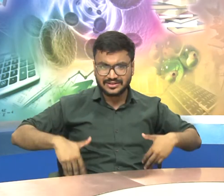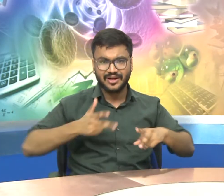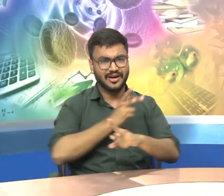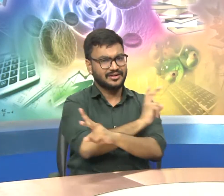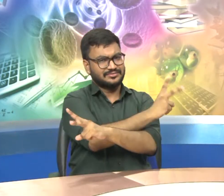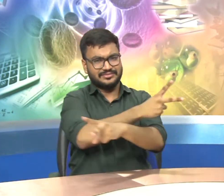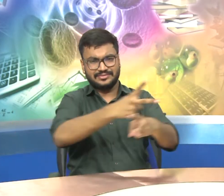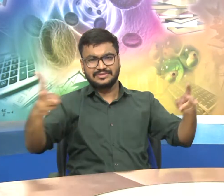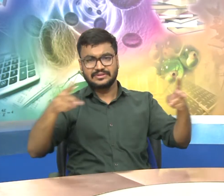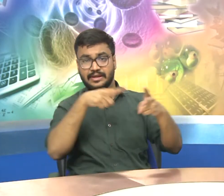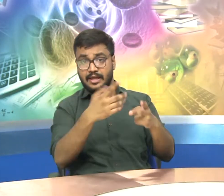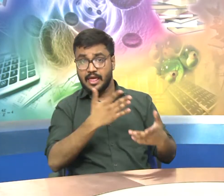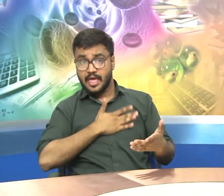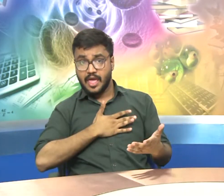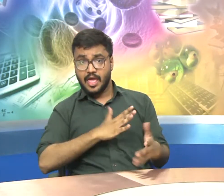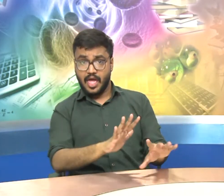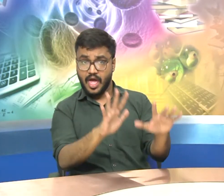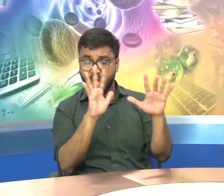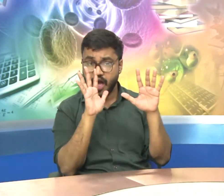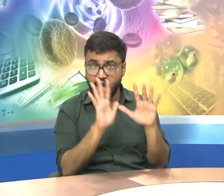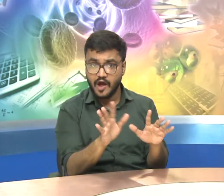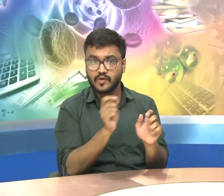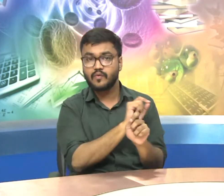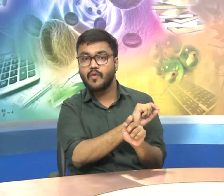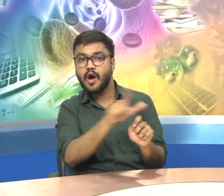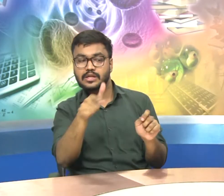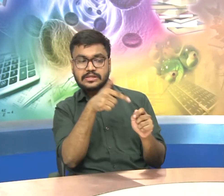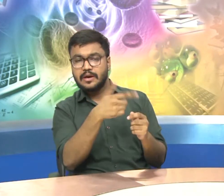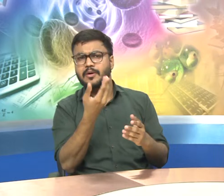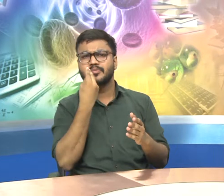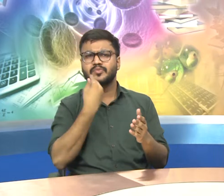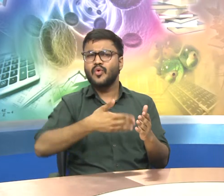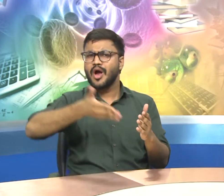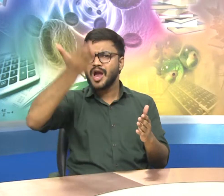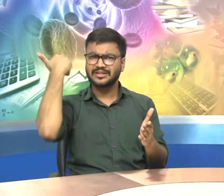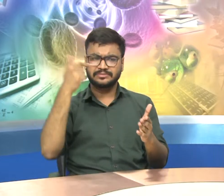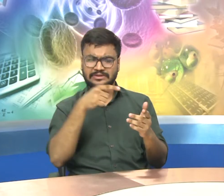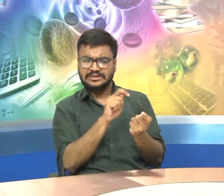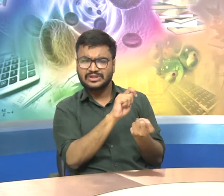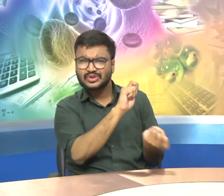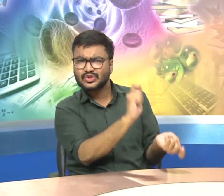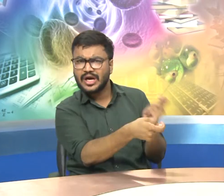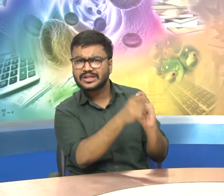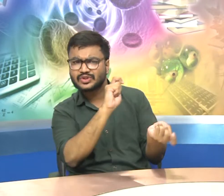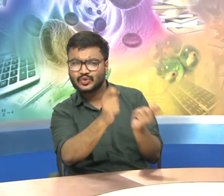He said that all living things are related to each other.